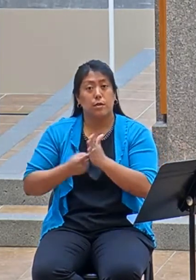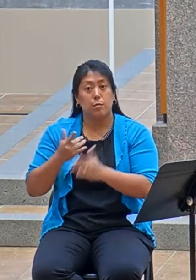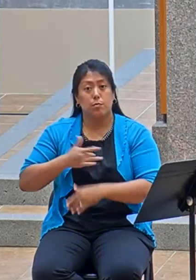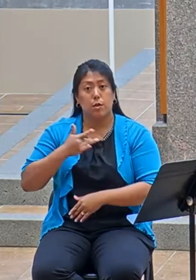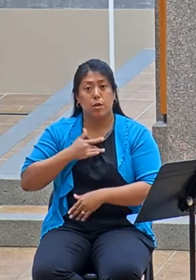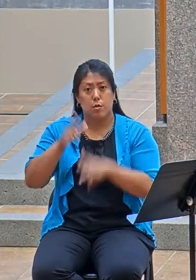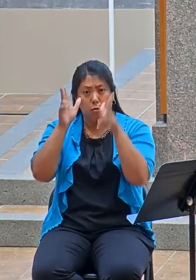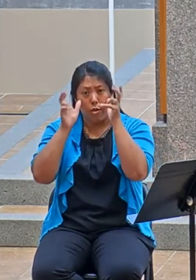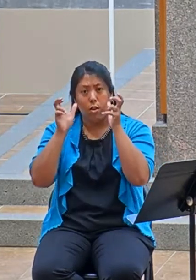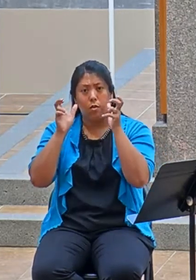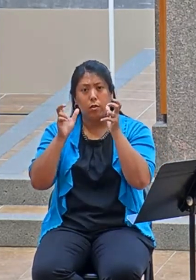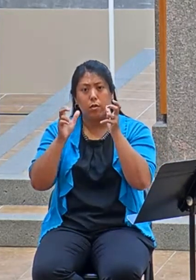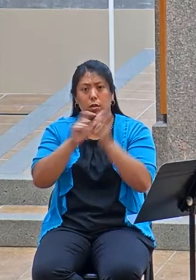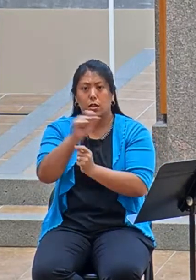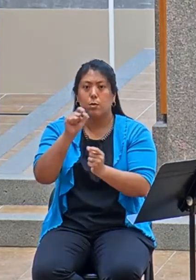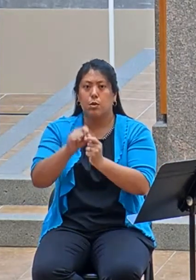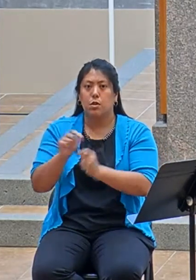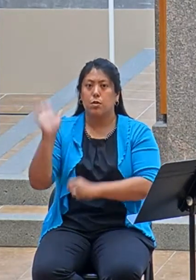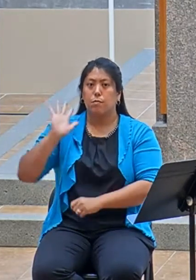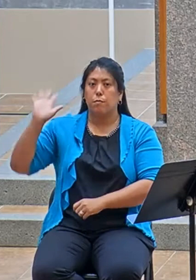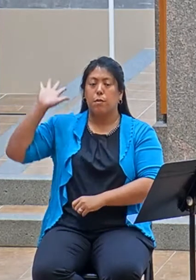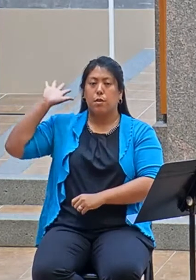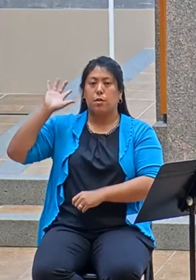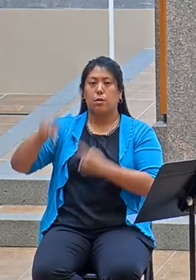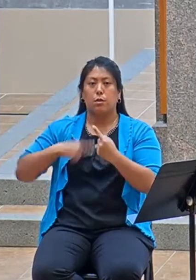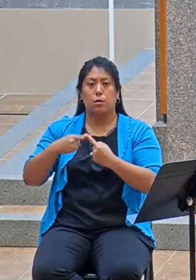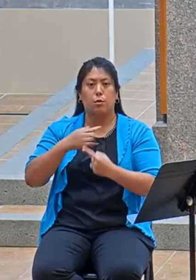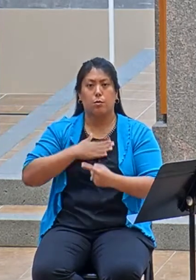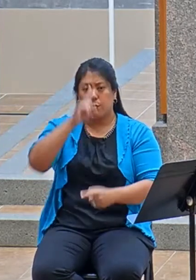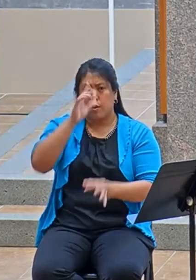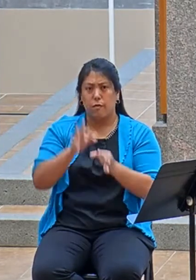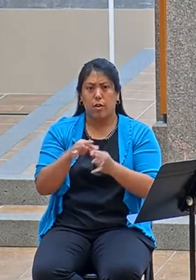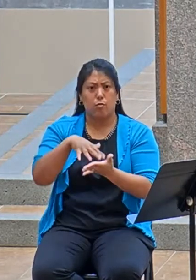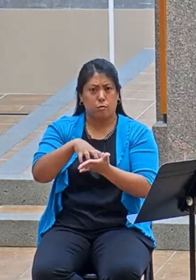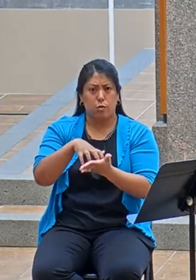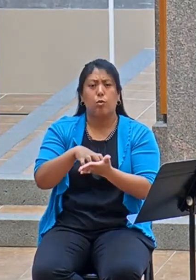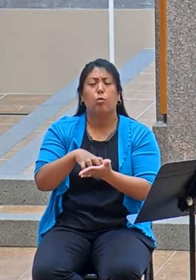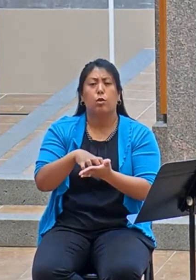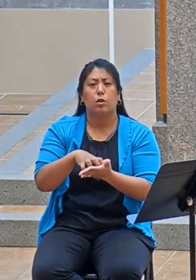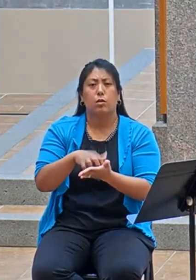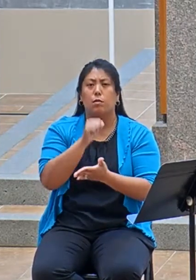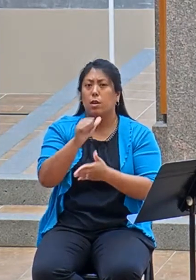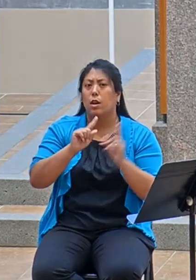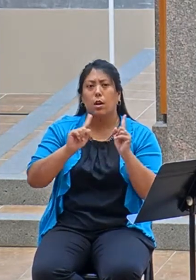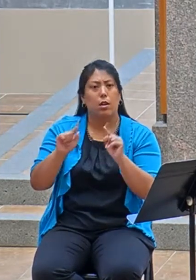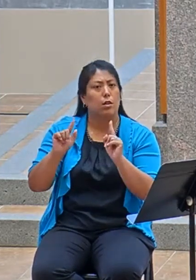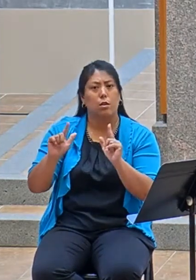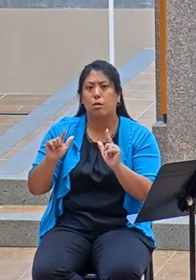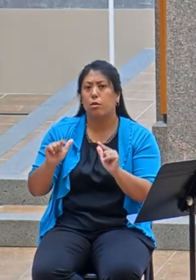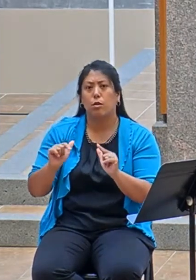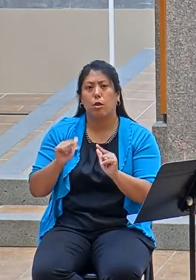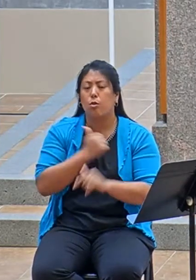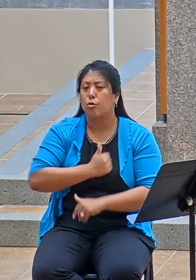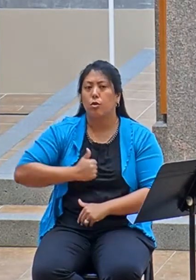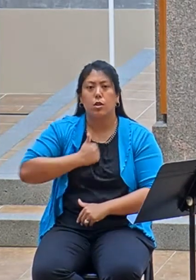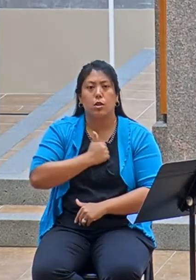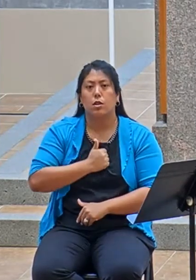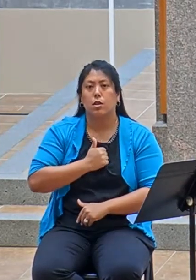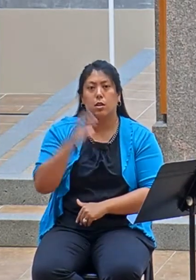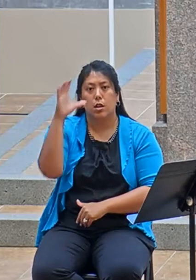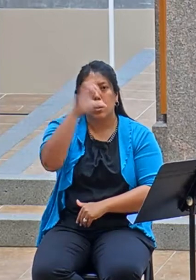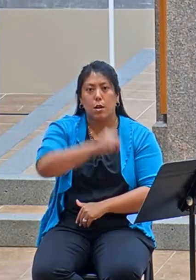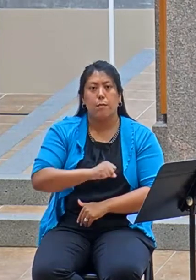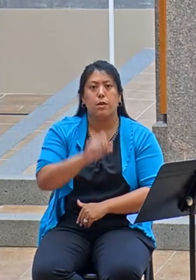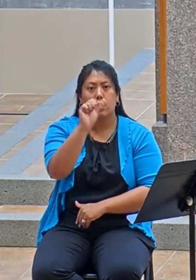especially many years ago when I was not strong in my faith, was not going to reconciliation, missing those graces we